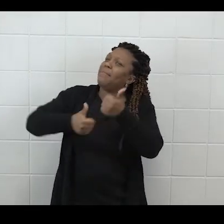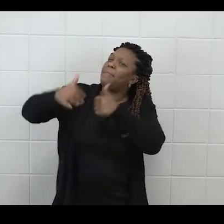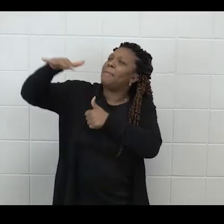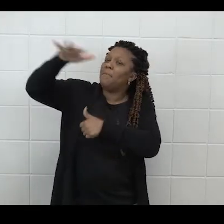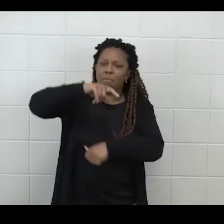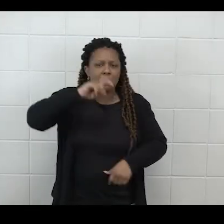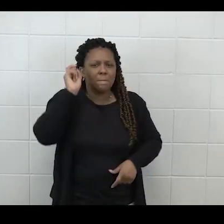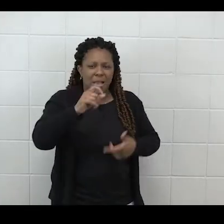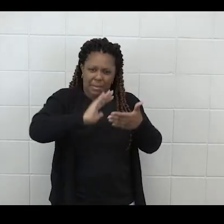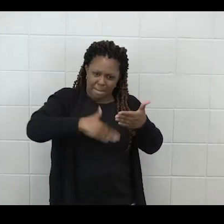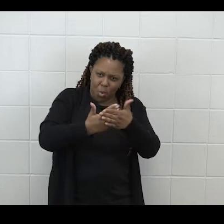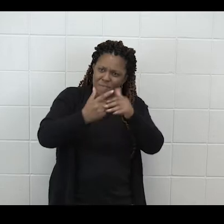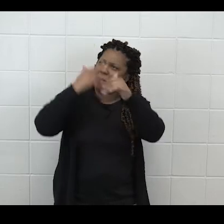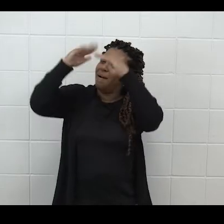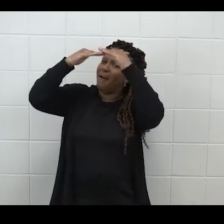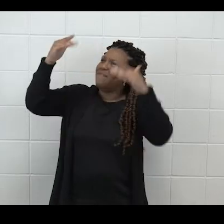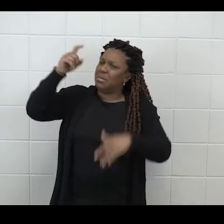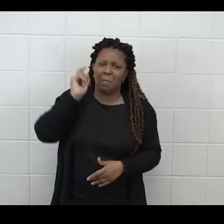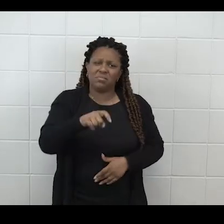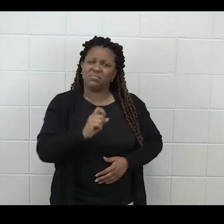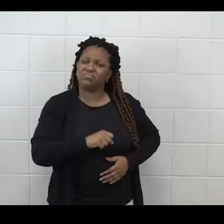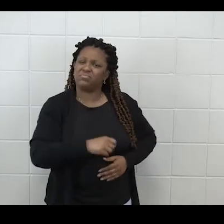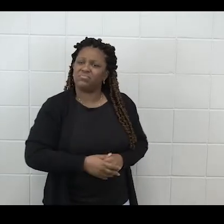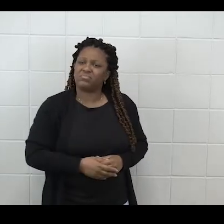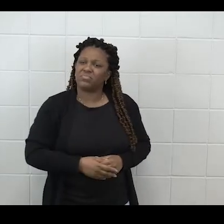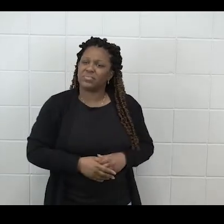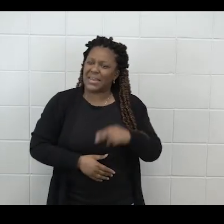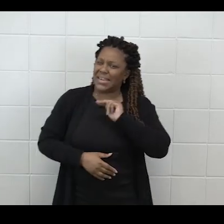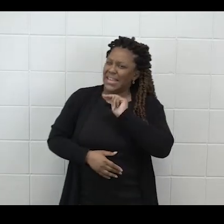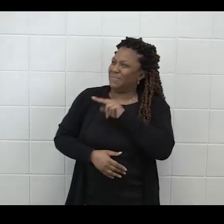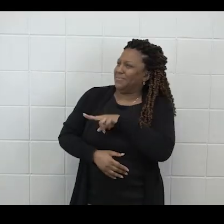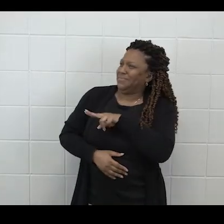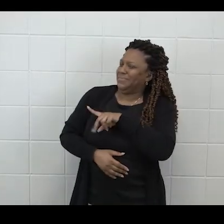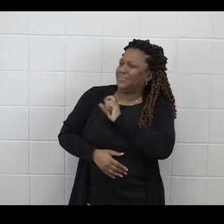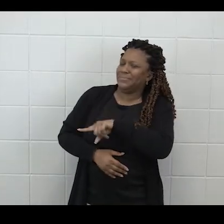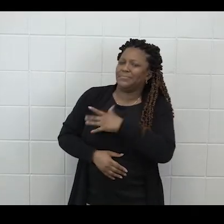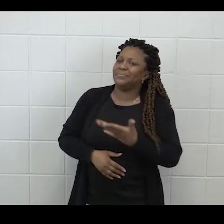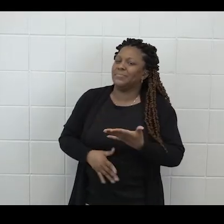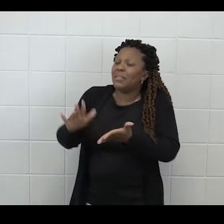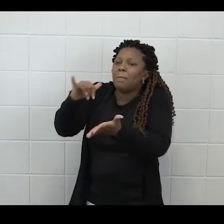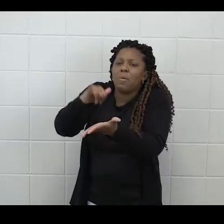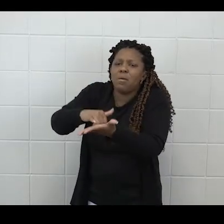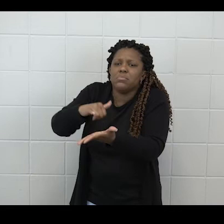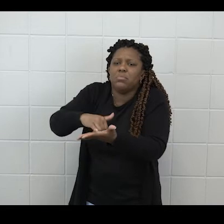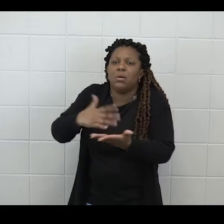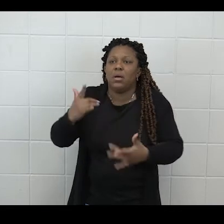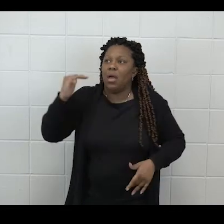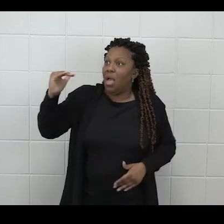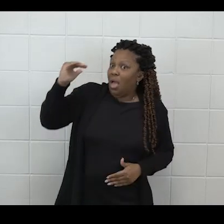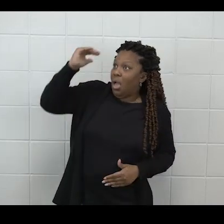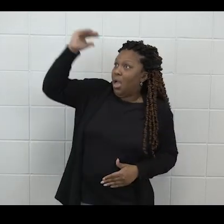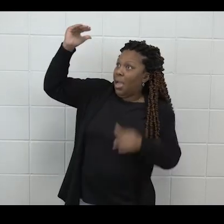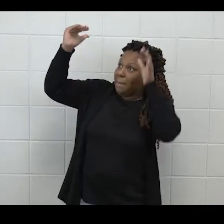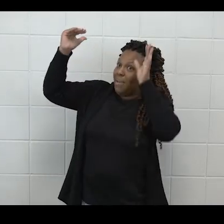above." Nicodemus said to him, "How can anyone be born after having grown old? Can